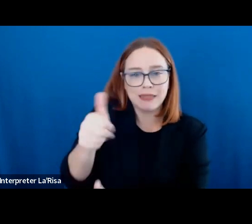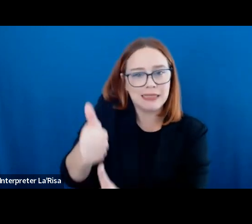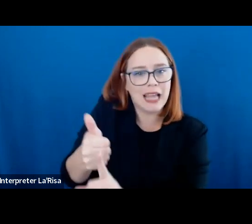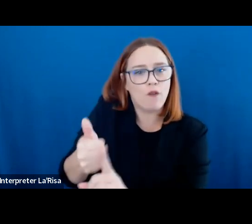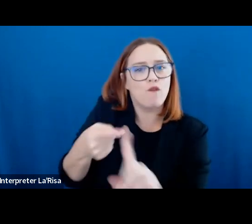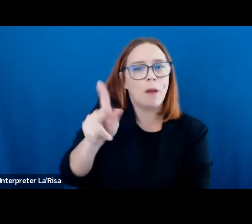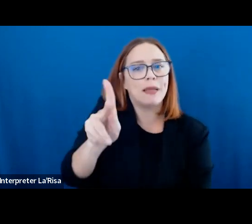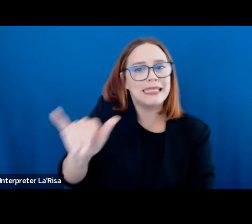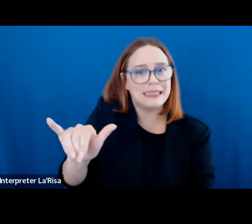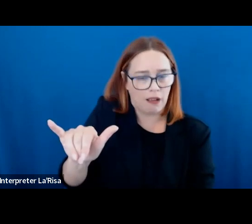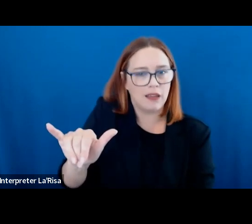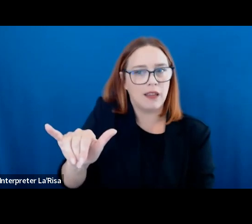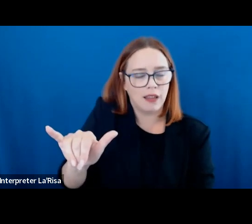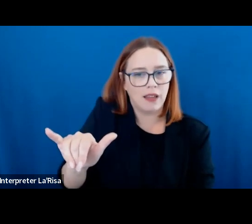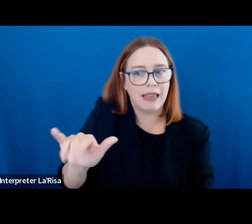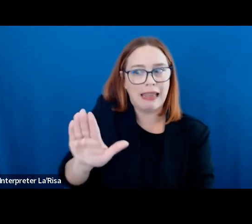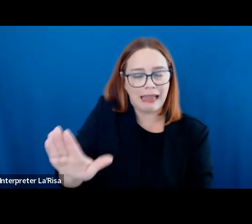and so his